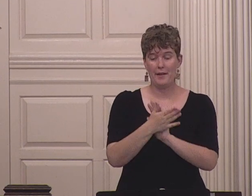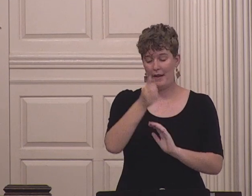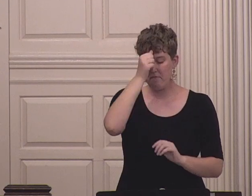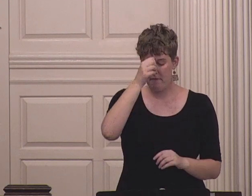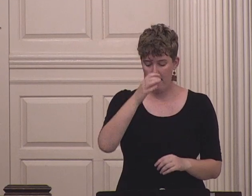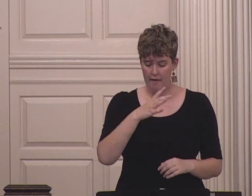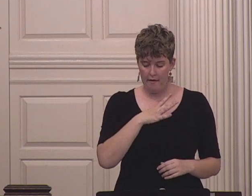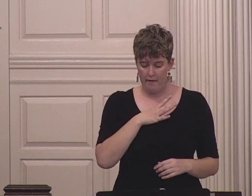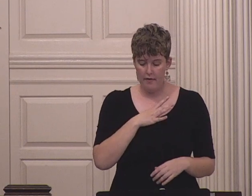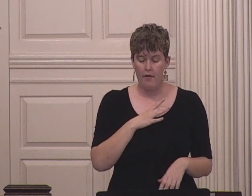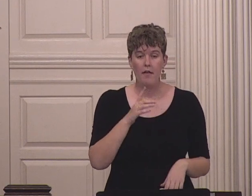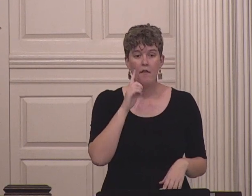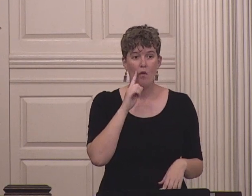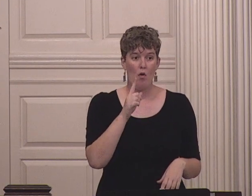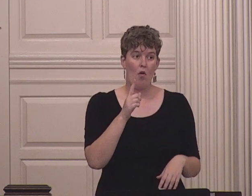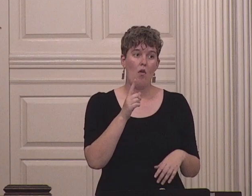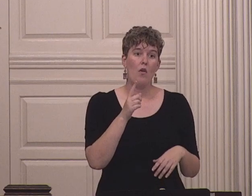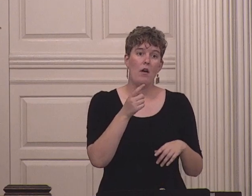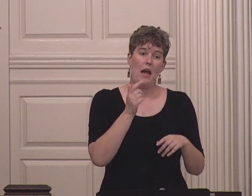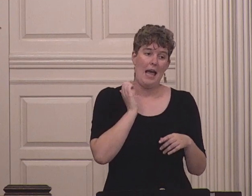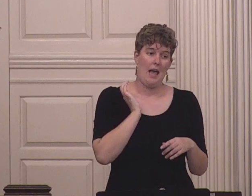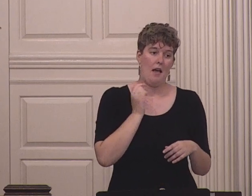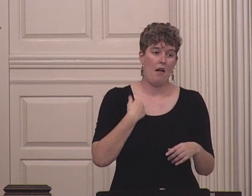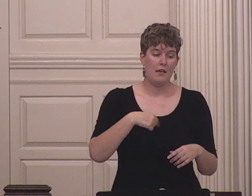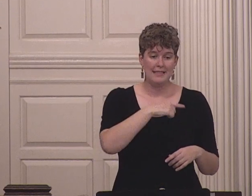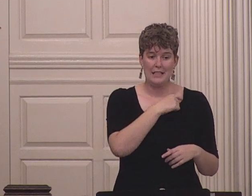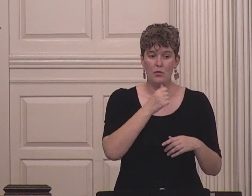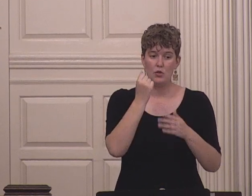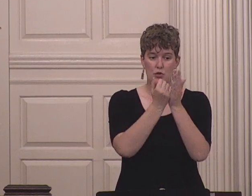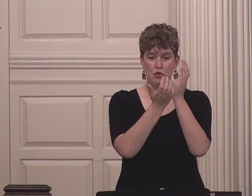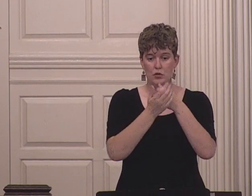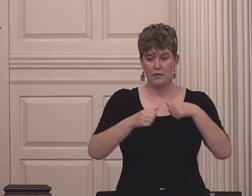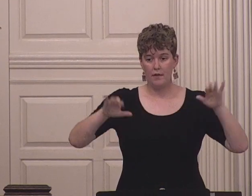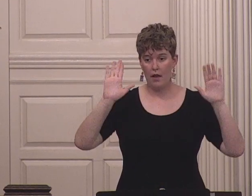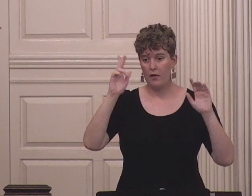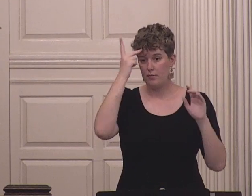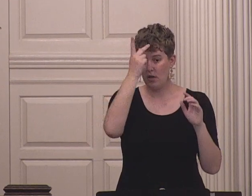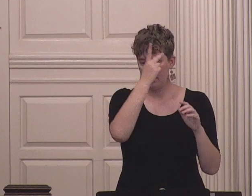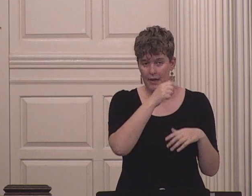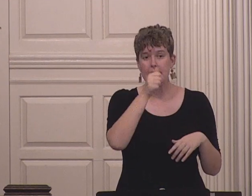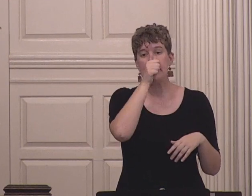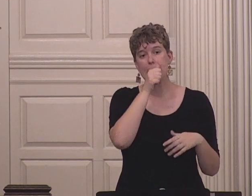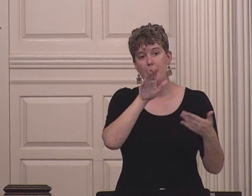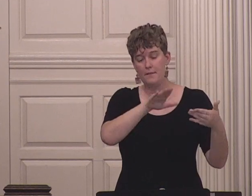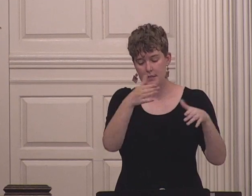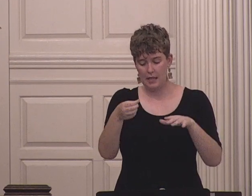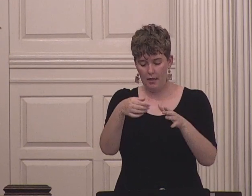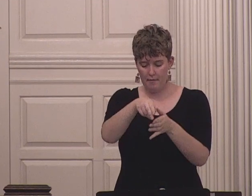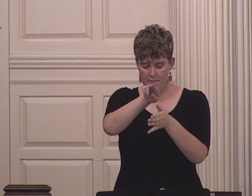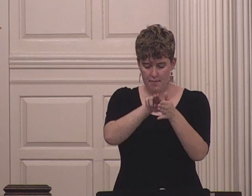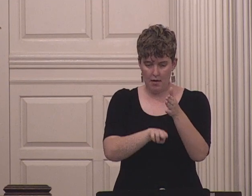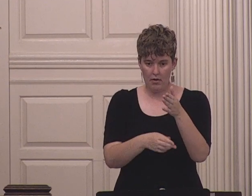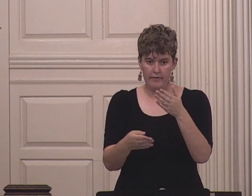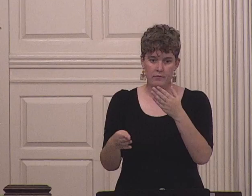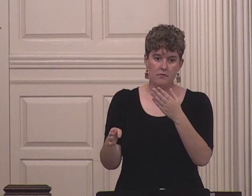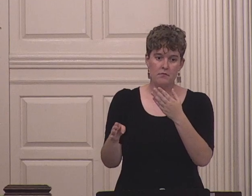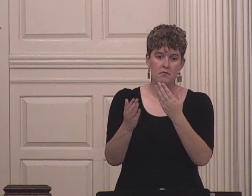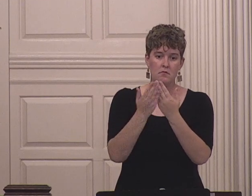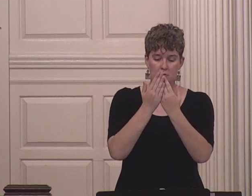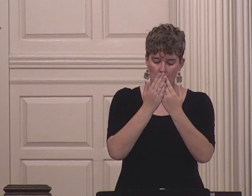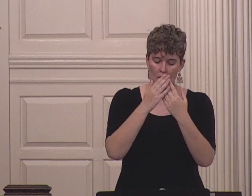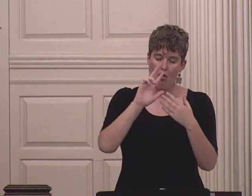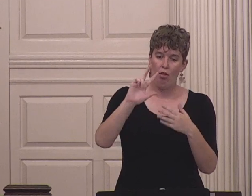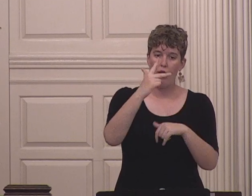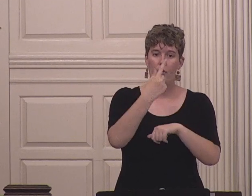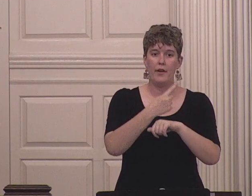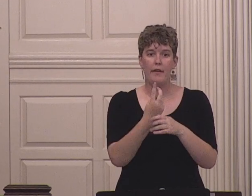man. For us sake was crucified under Pontius Pilate. He suffered death and was buried, and rose again on the third